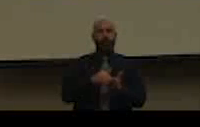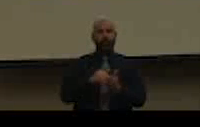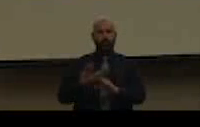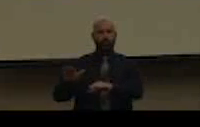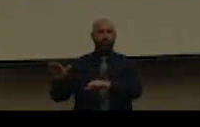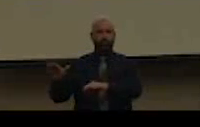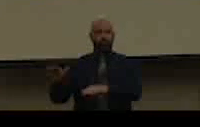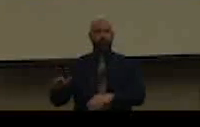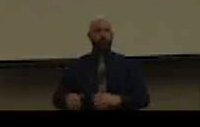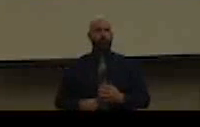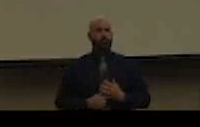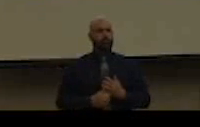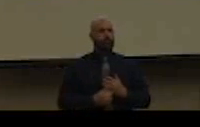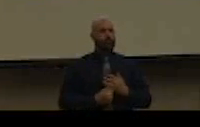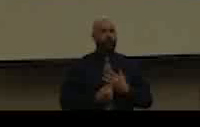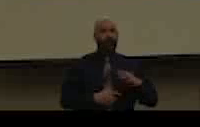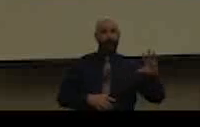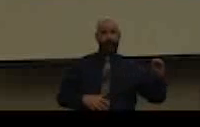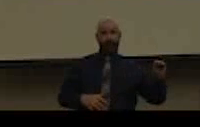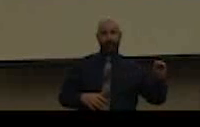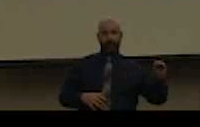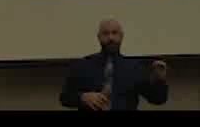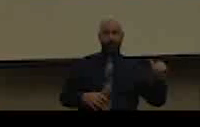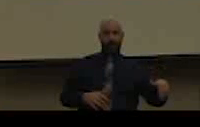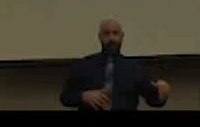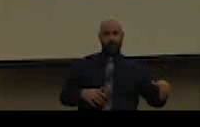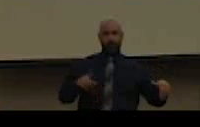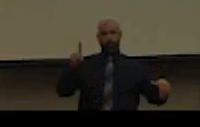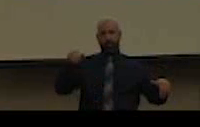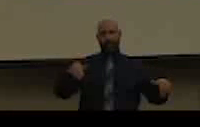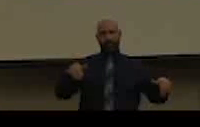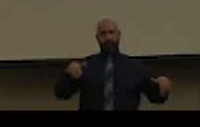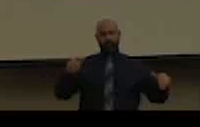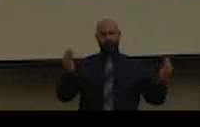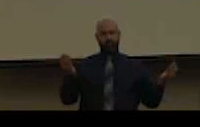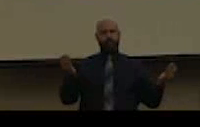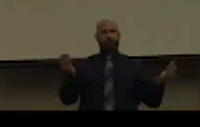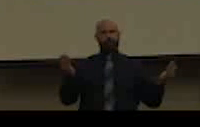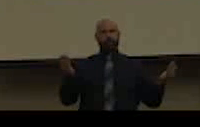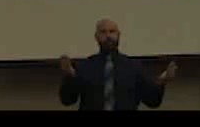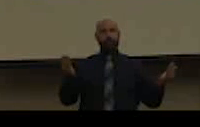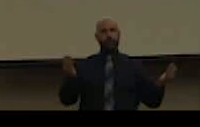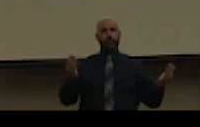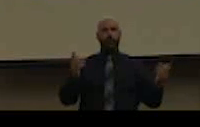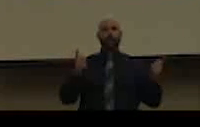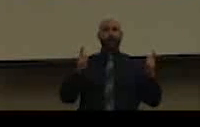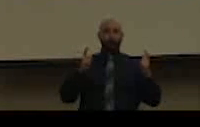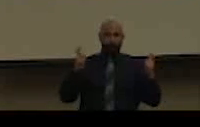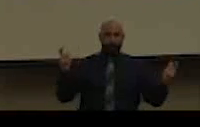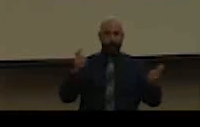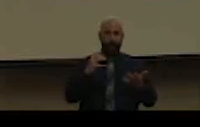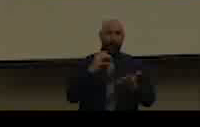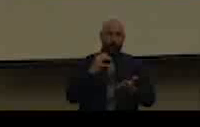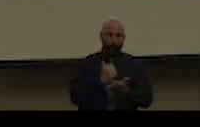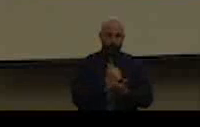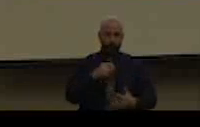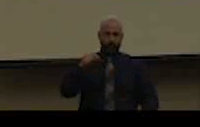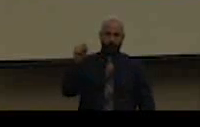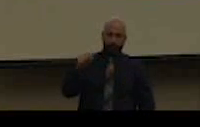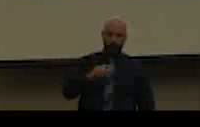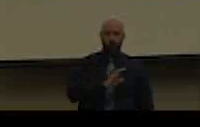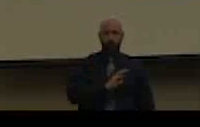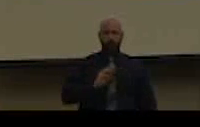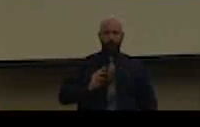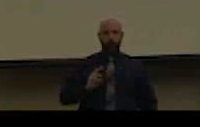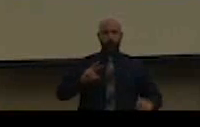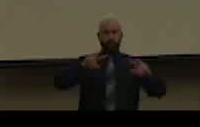big picture is to say, there's a huge opportunity for this committee to look at the existing forms